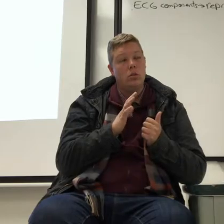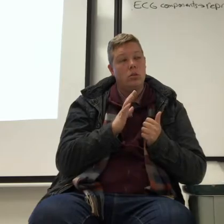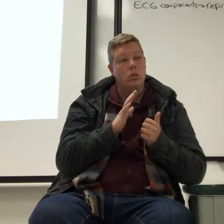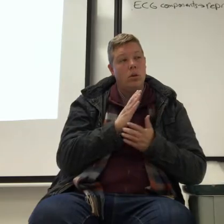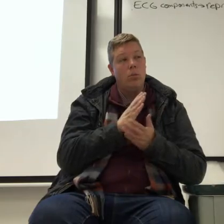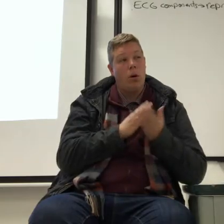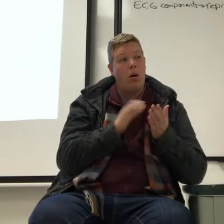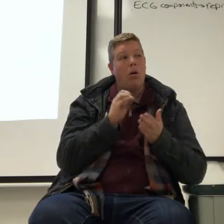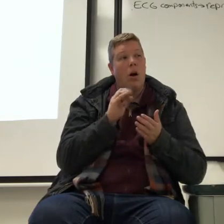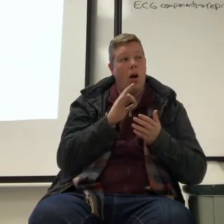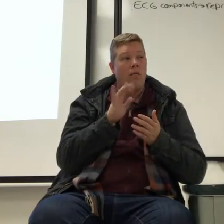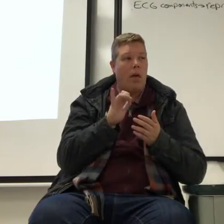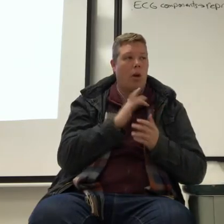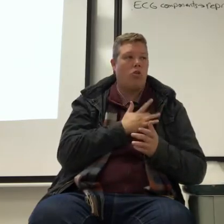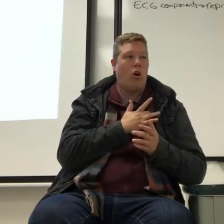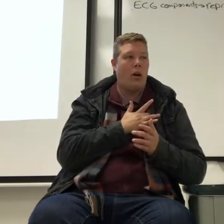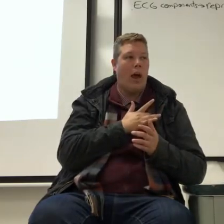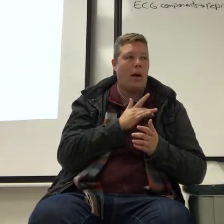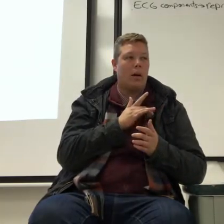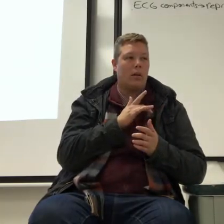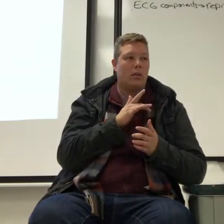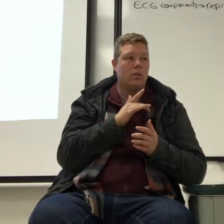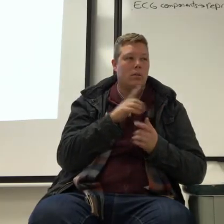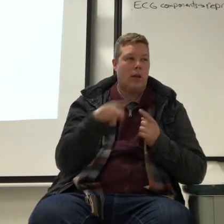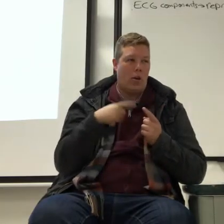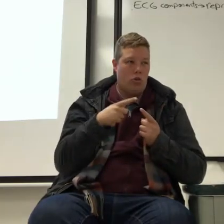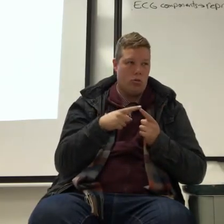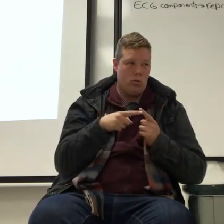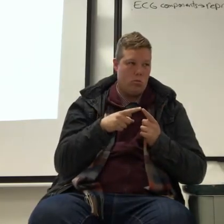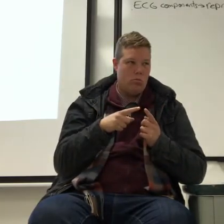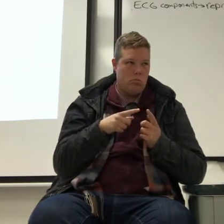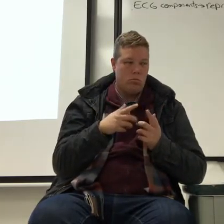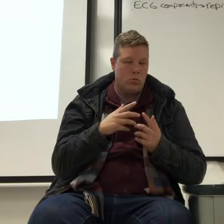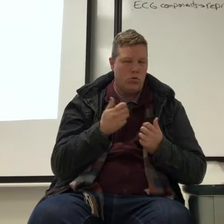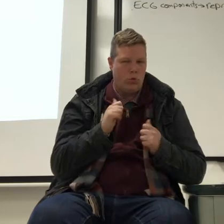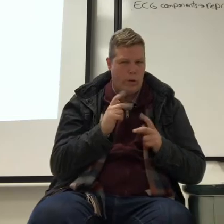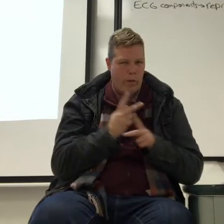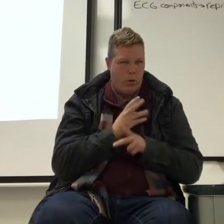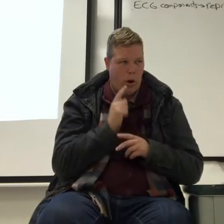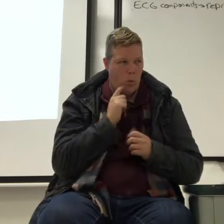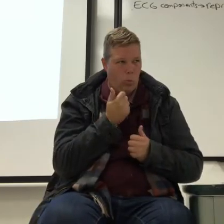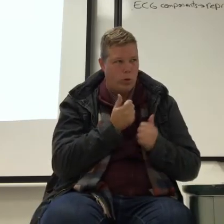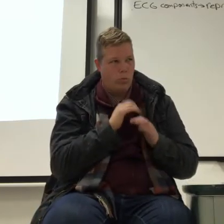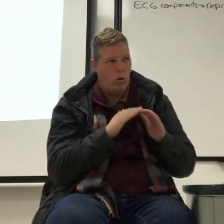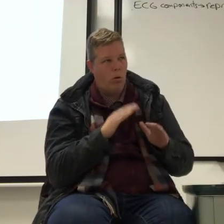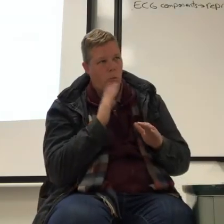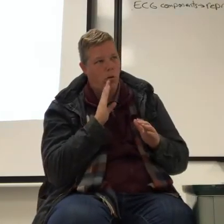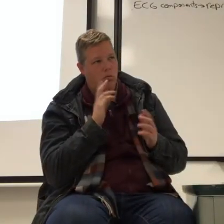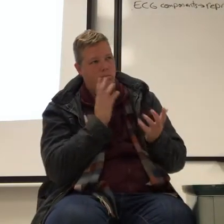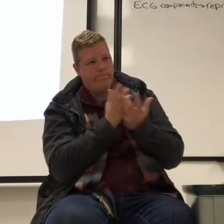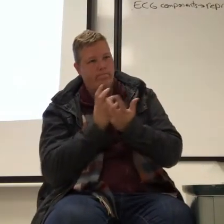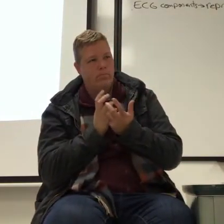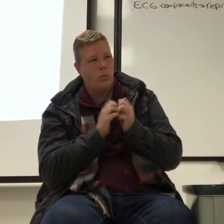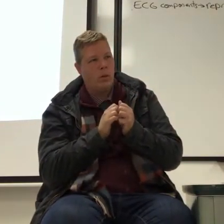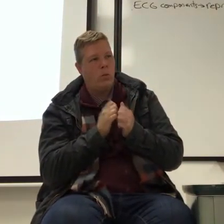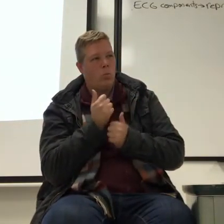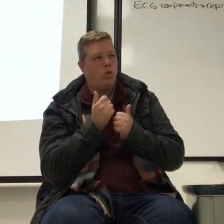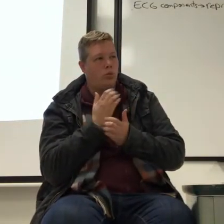part of the cardiac cycle? Thank you.